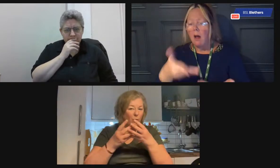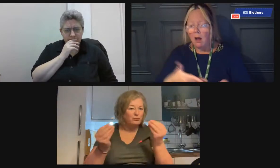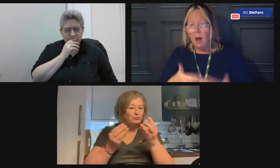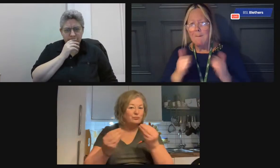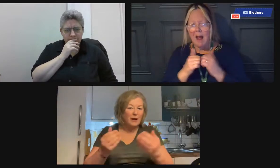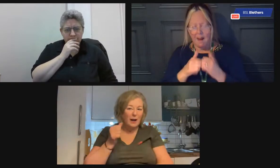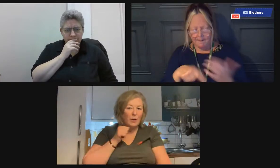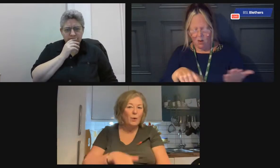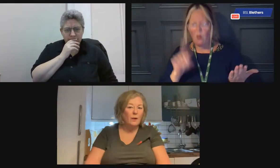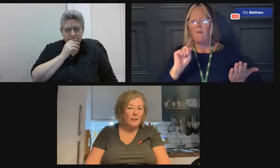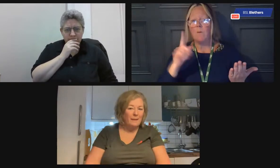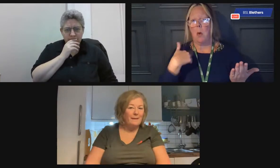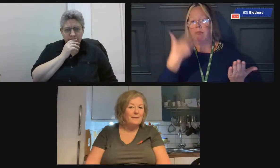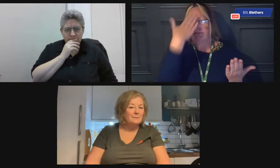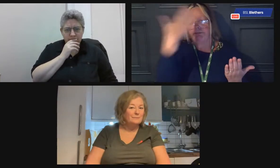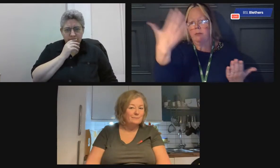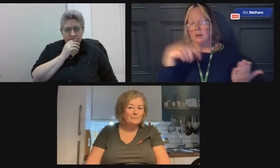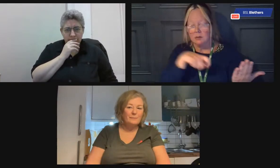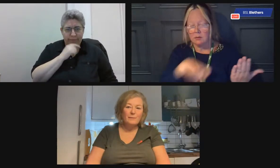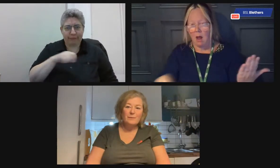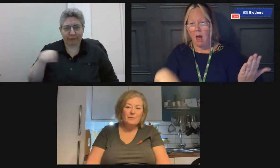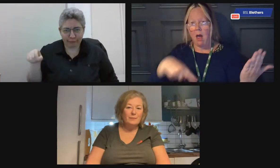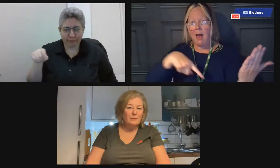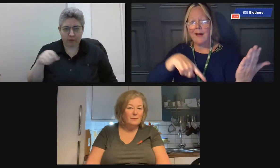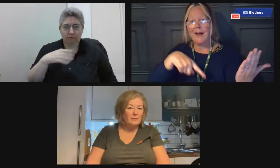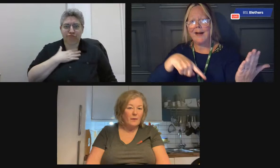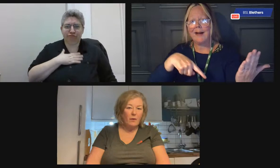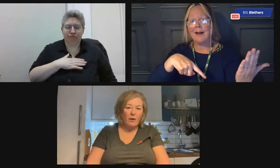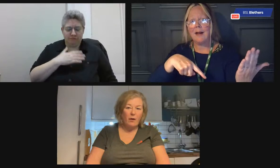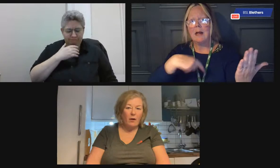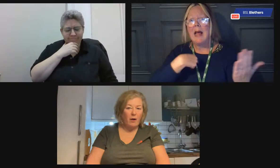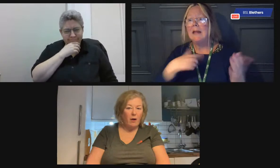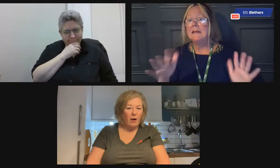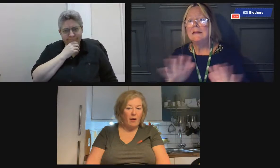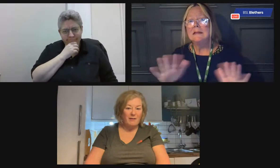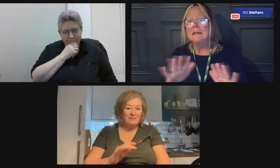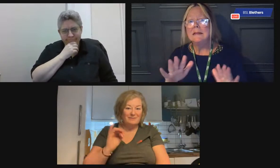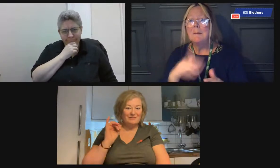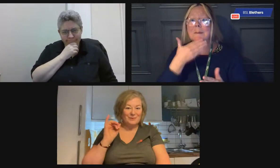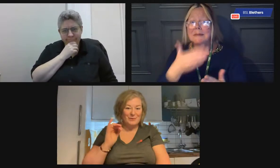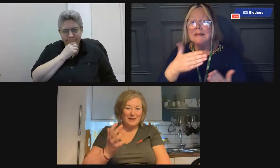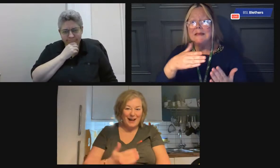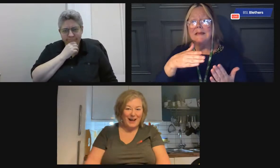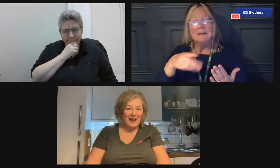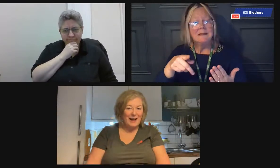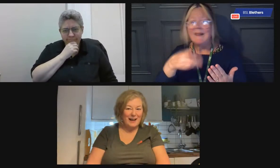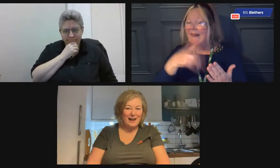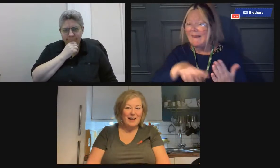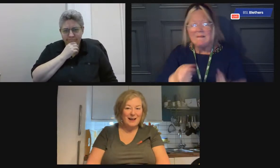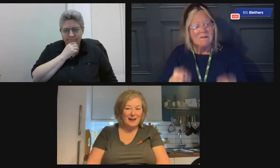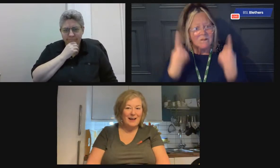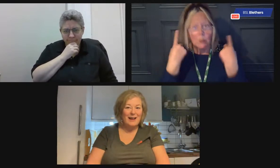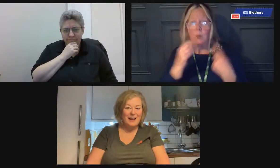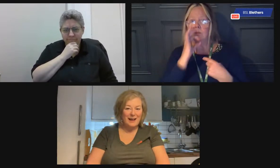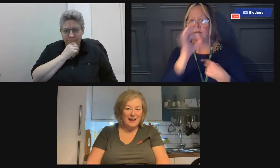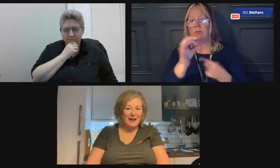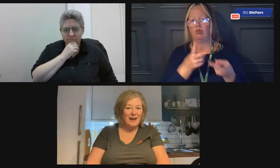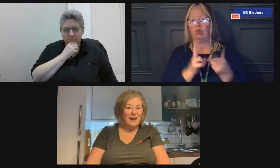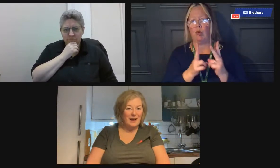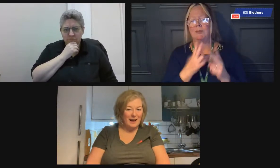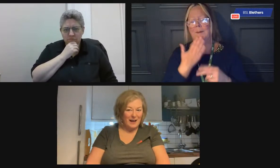in a number of cases. Yeah, Oh, they gave me a piece of paper. I didn't know what it was. I signed it. Don't yeah. do